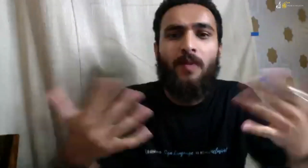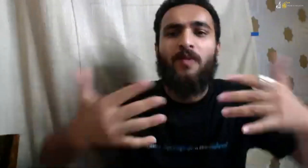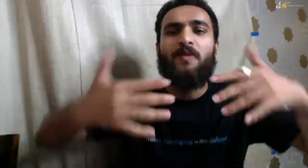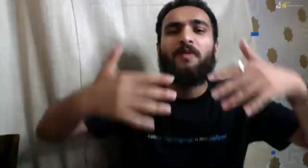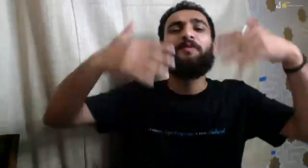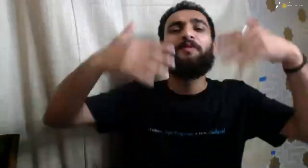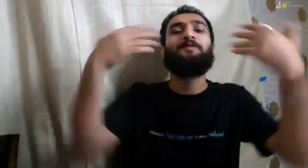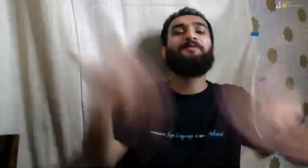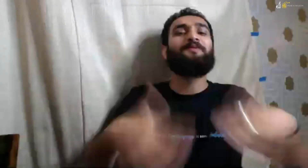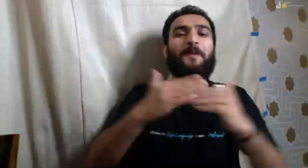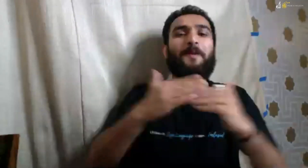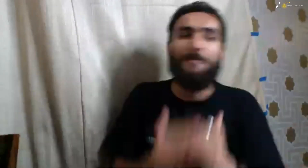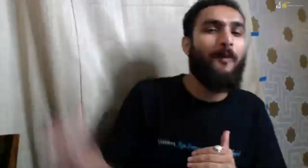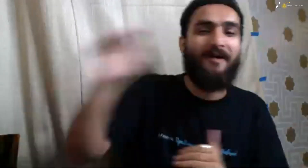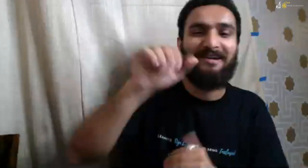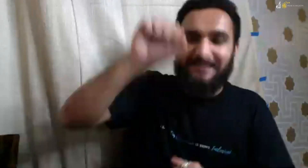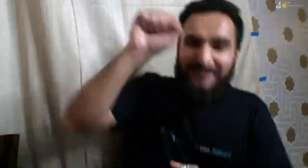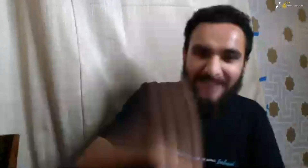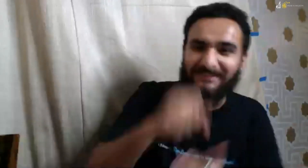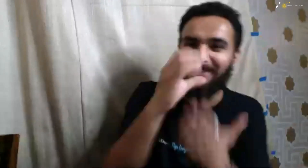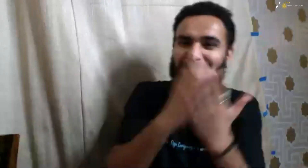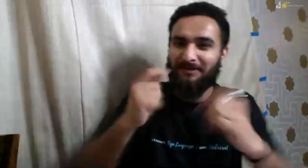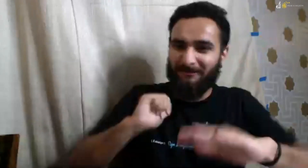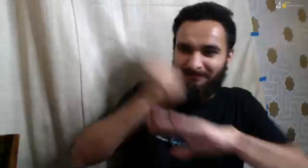Let's see the result. Wow.